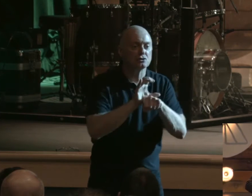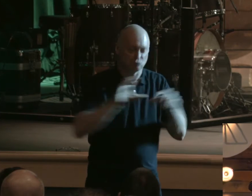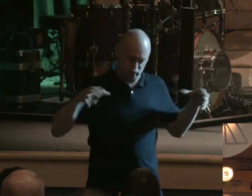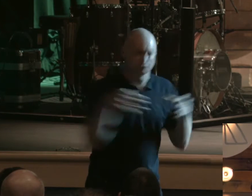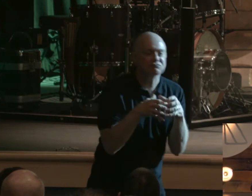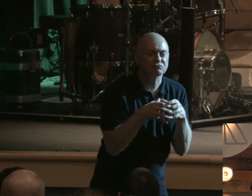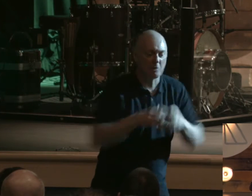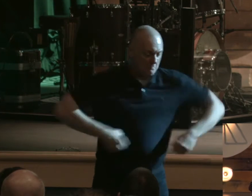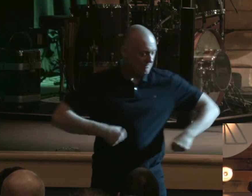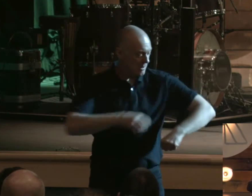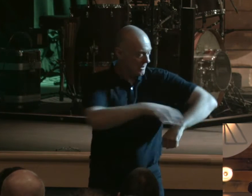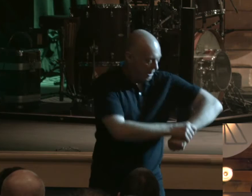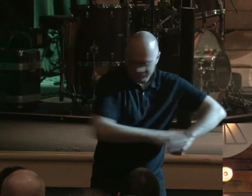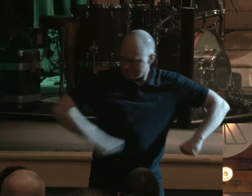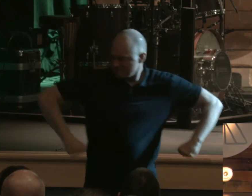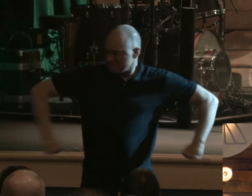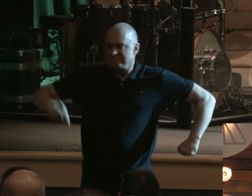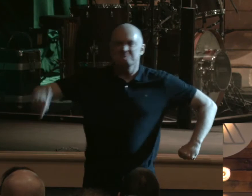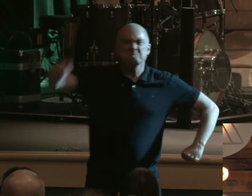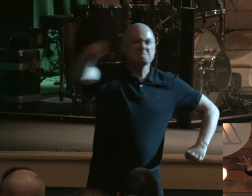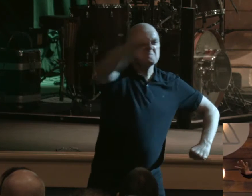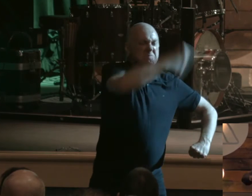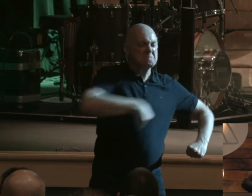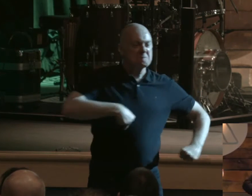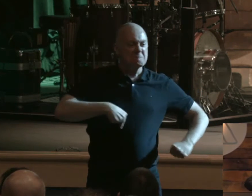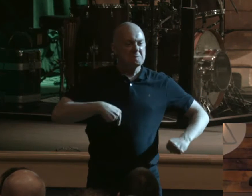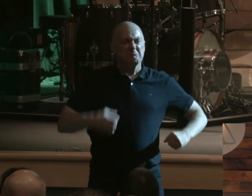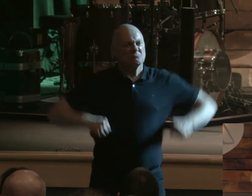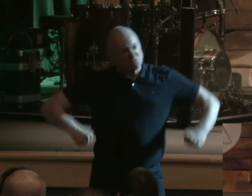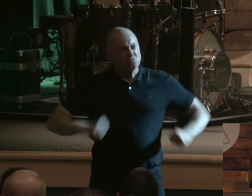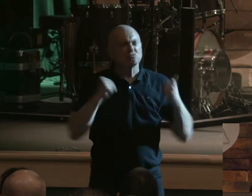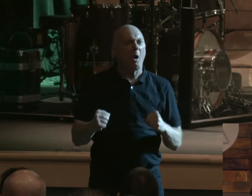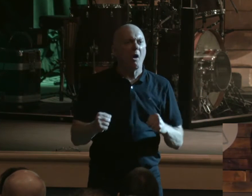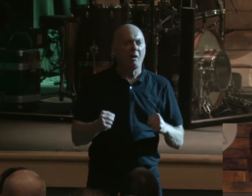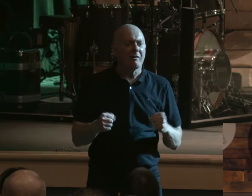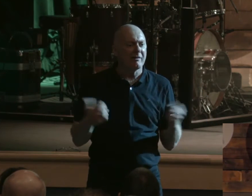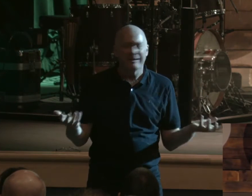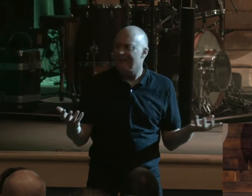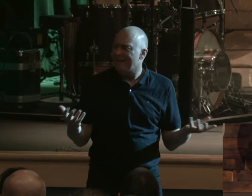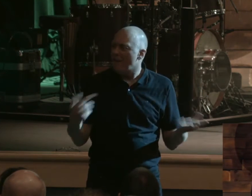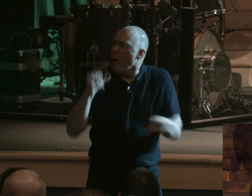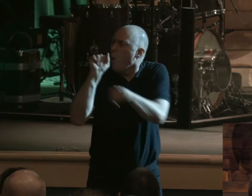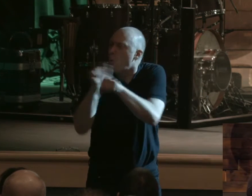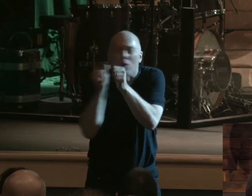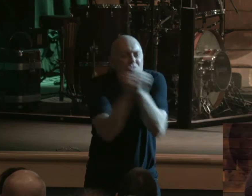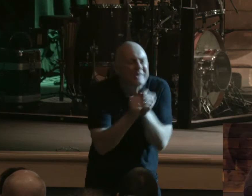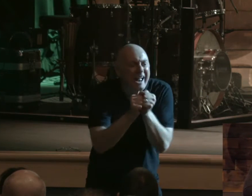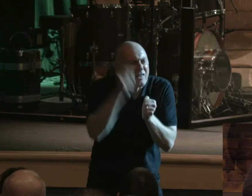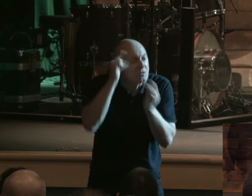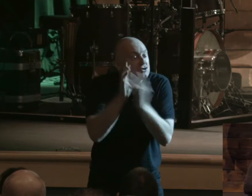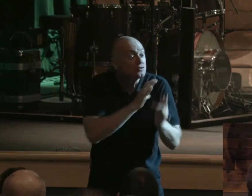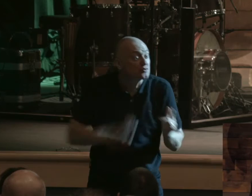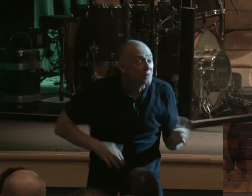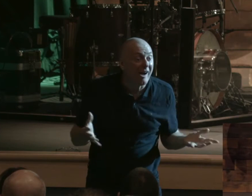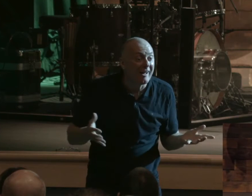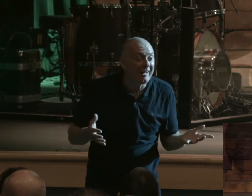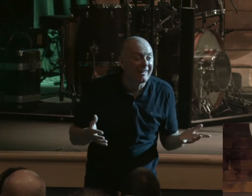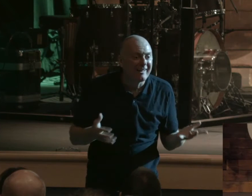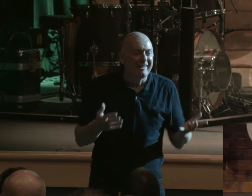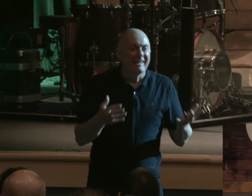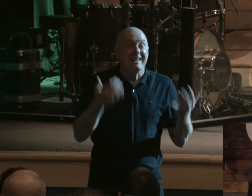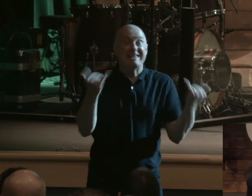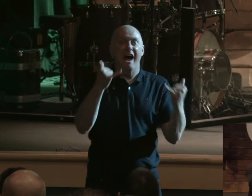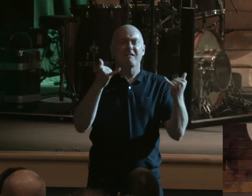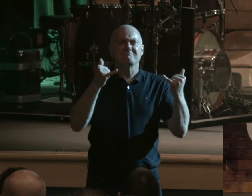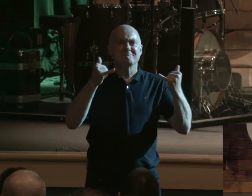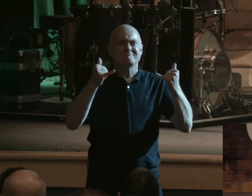way we're arm in arm, all of a sudden, all those other things, it just, we're together for the cause of Jesus Christ. The vision now